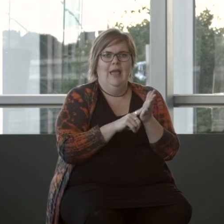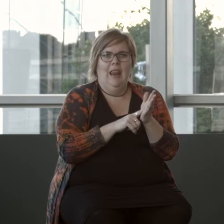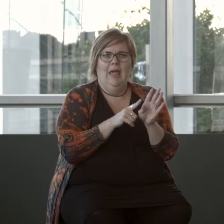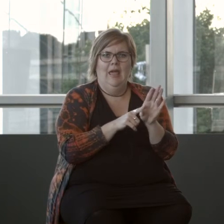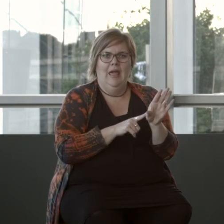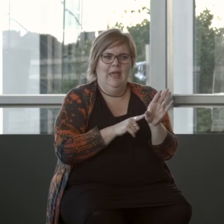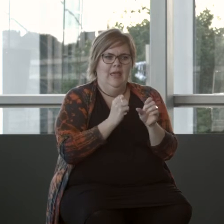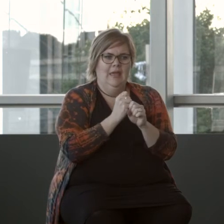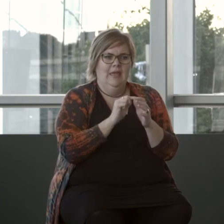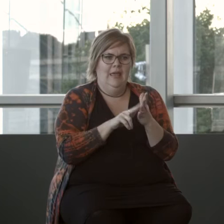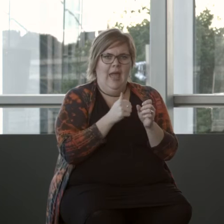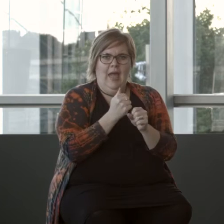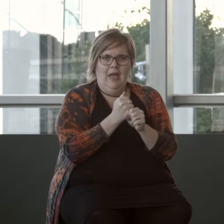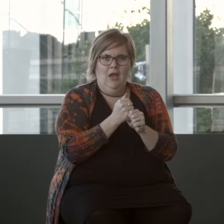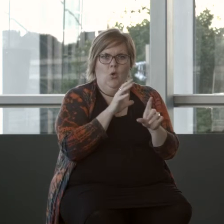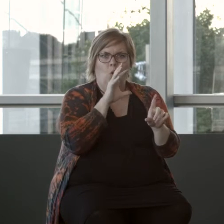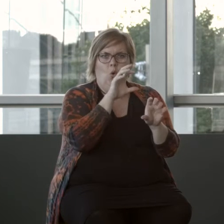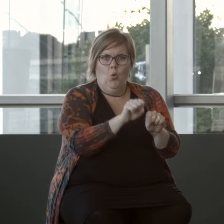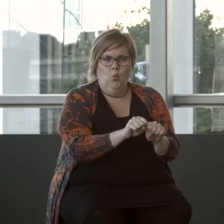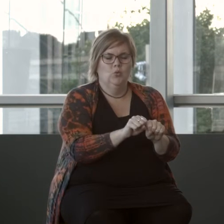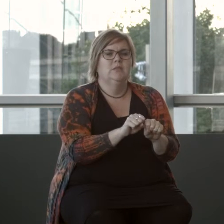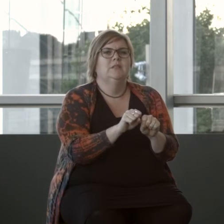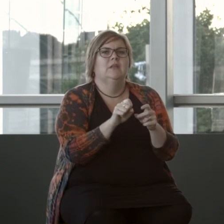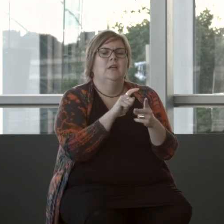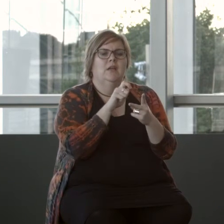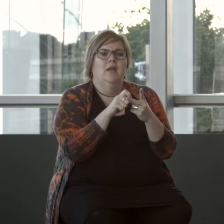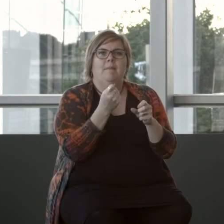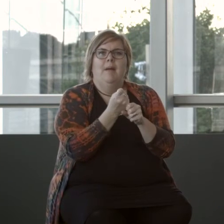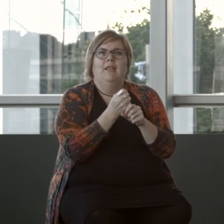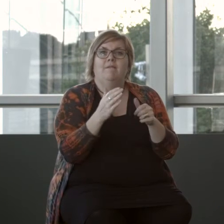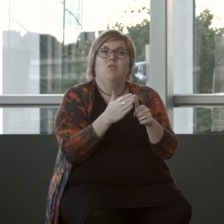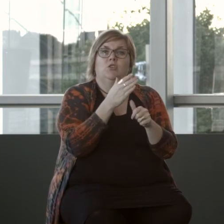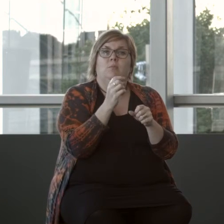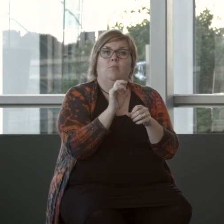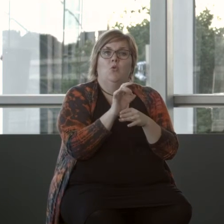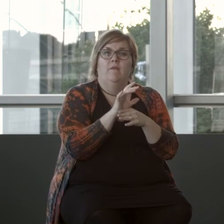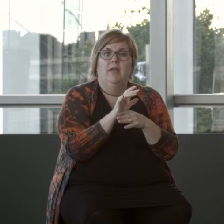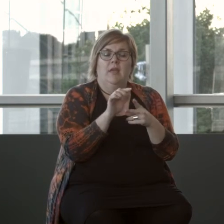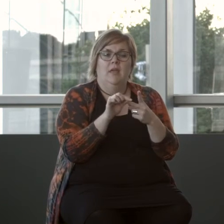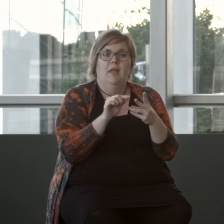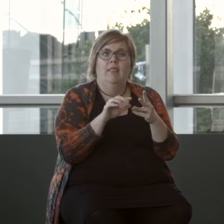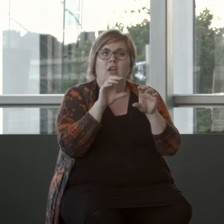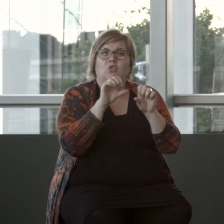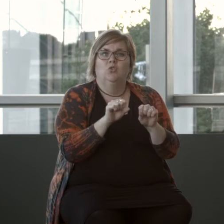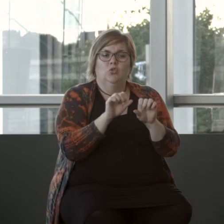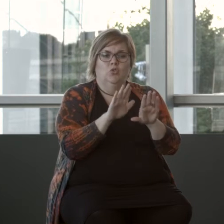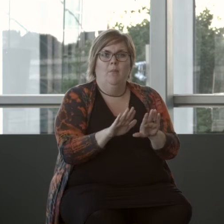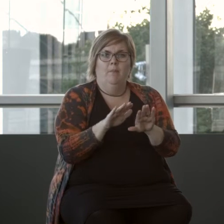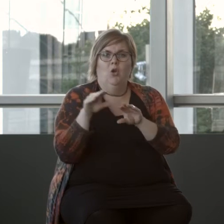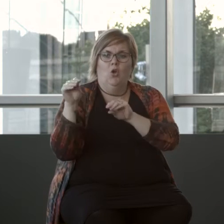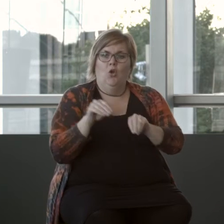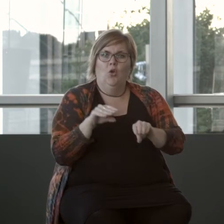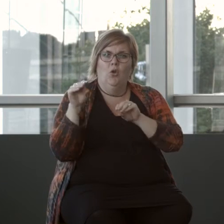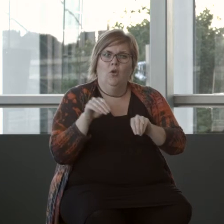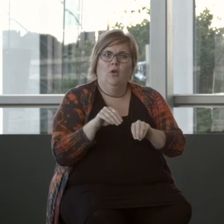feature film about the Ned Kelly gang was made. They stopped bringing convicts to Australia. Dame Nellie Melba took to the stage. So all